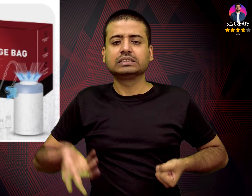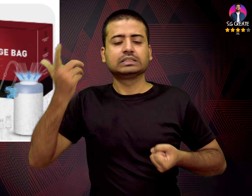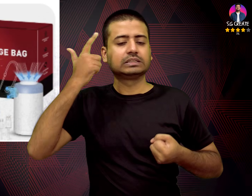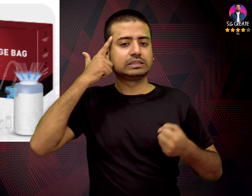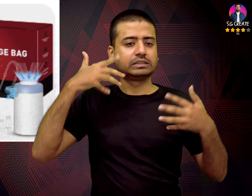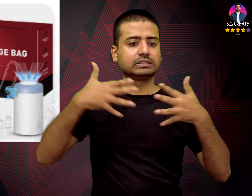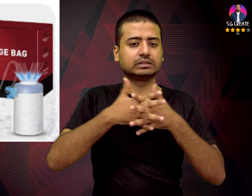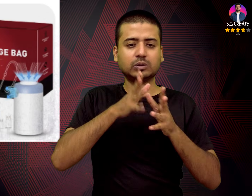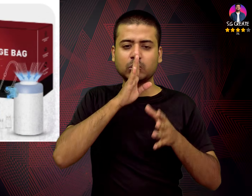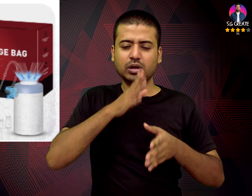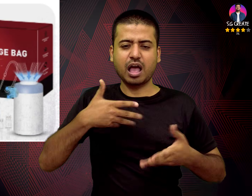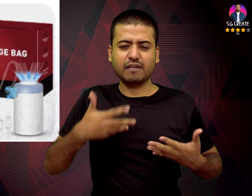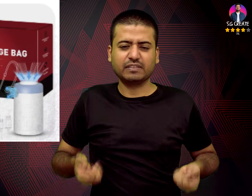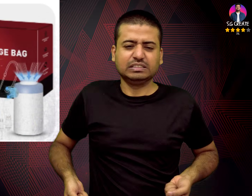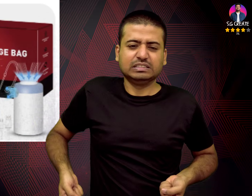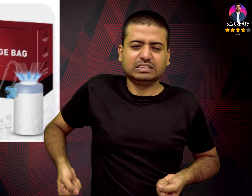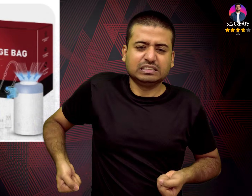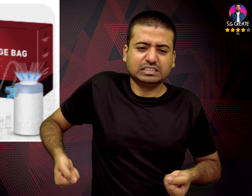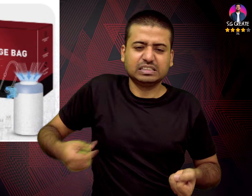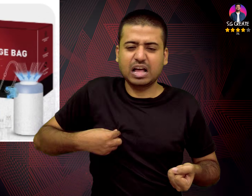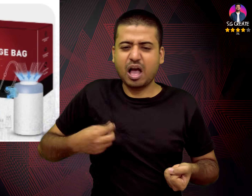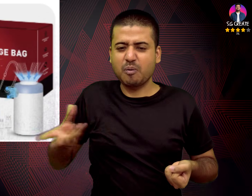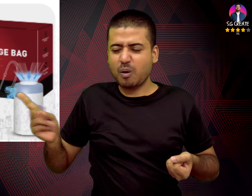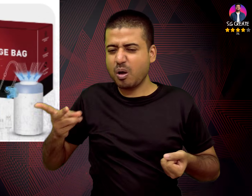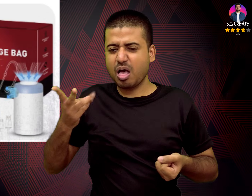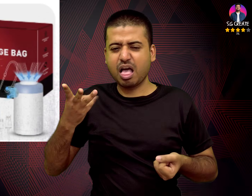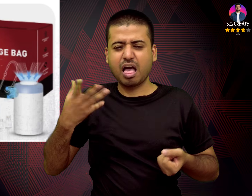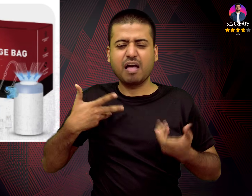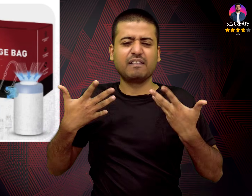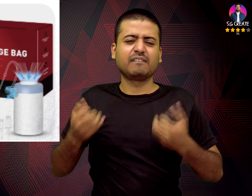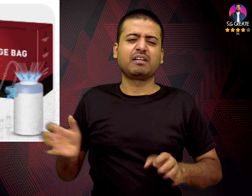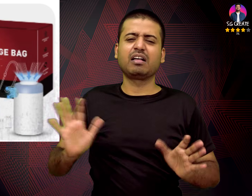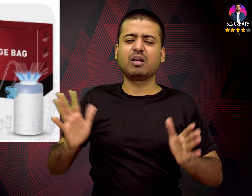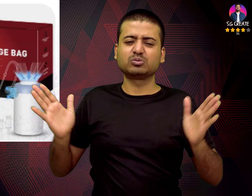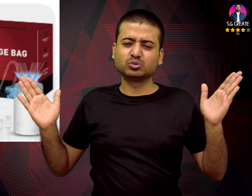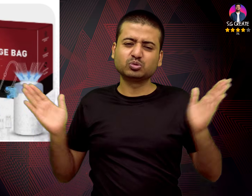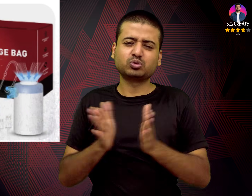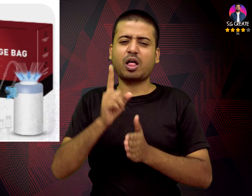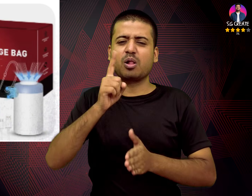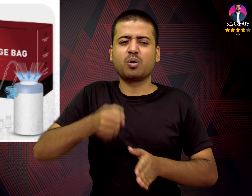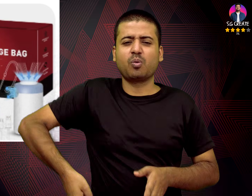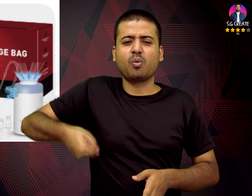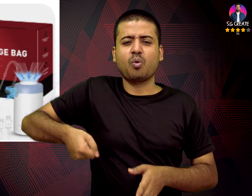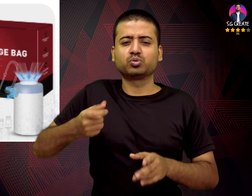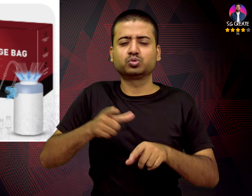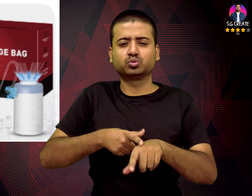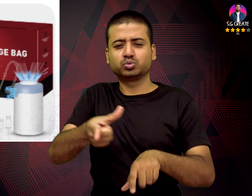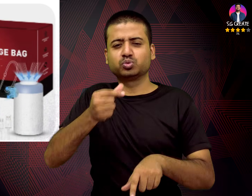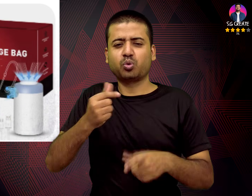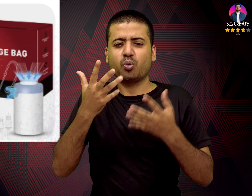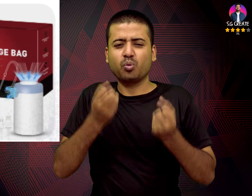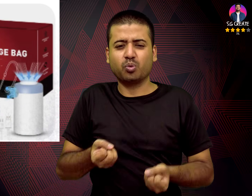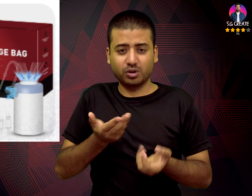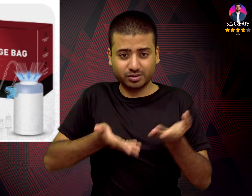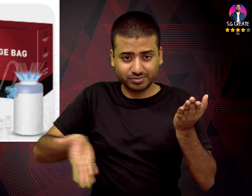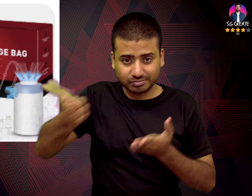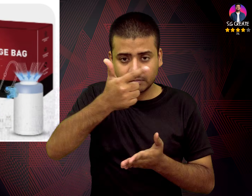items that would normally take up half a suitcase into a small, compressed square, effectively doubling or tripling your usable storage